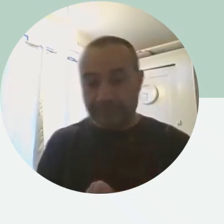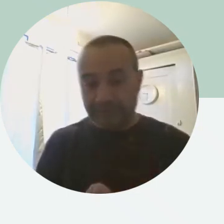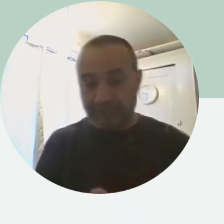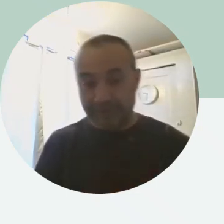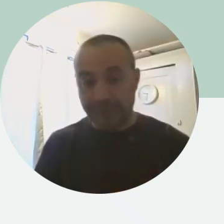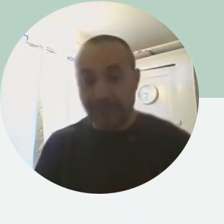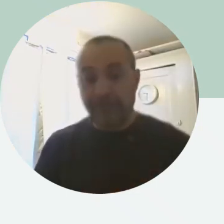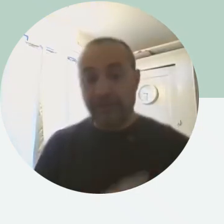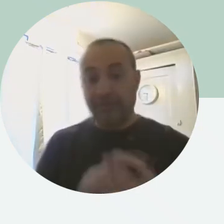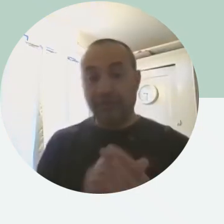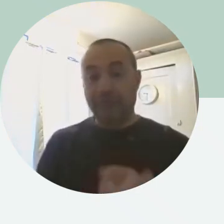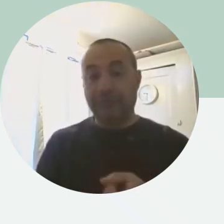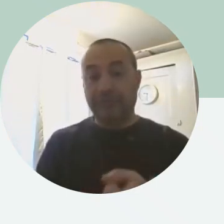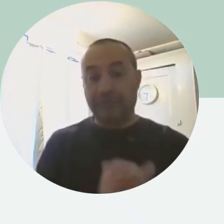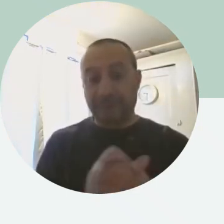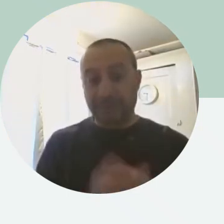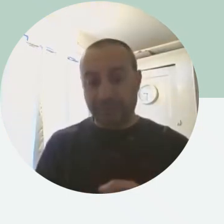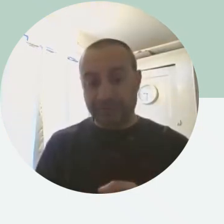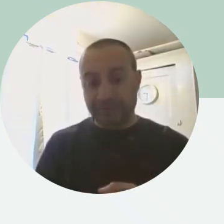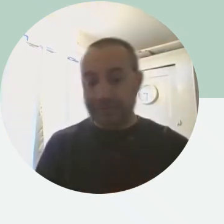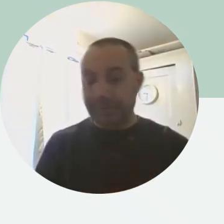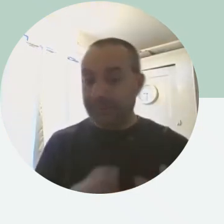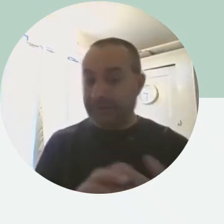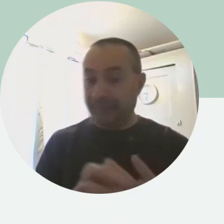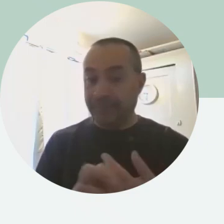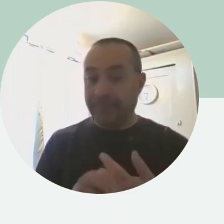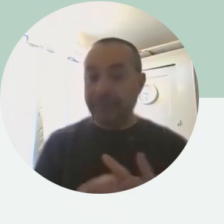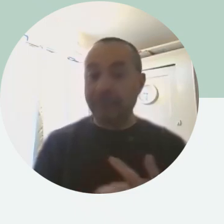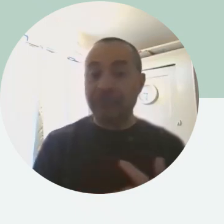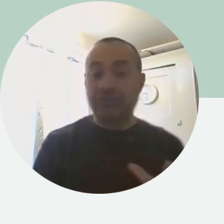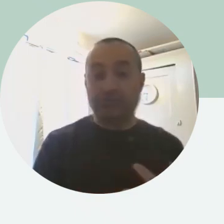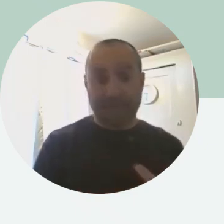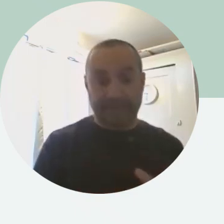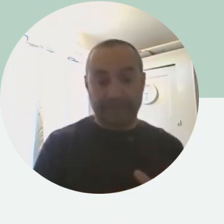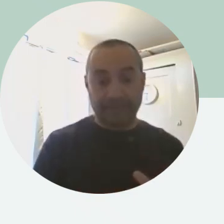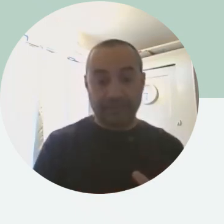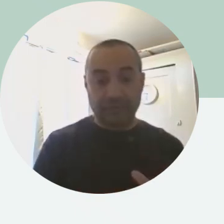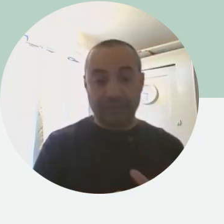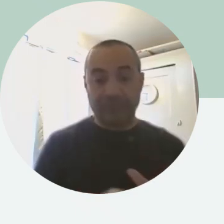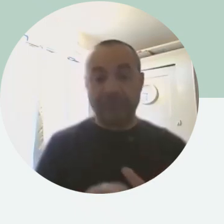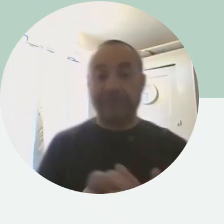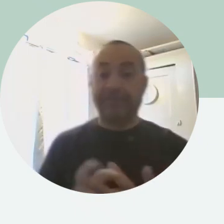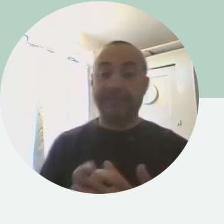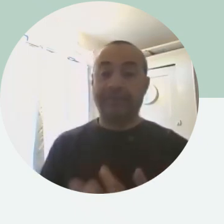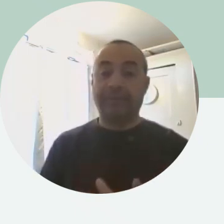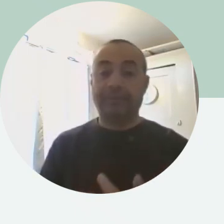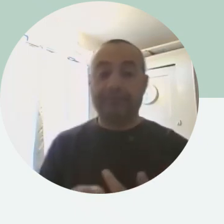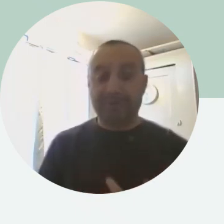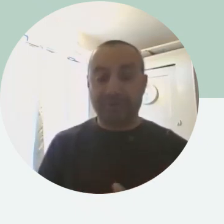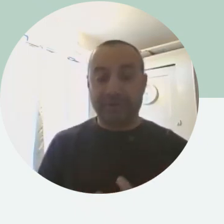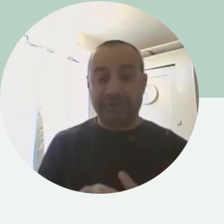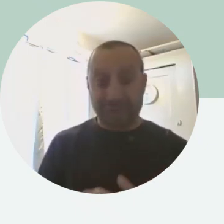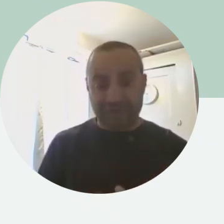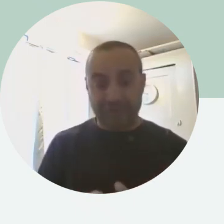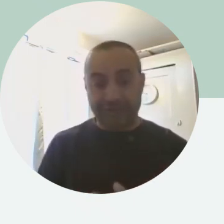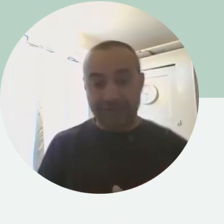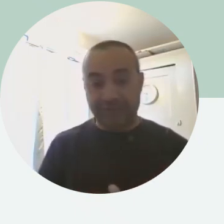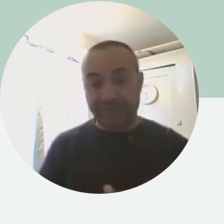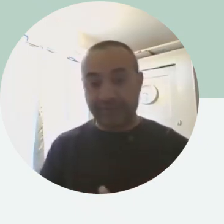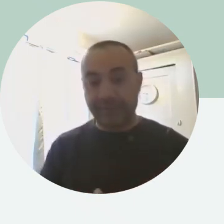communication, number two, the value of visuals, number three, an introduction to PECS, which stands for Picture Exchange Communication System,